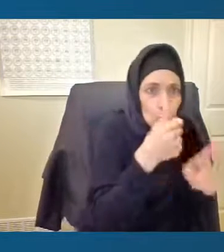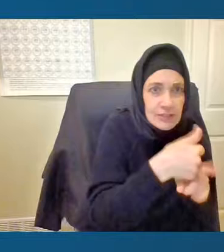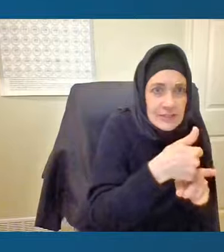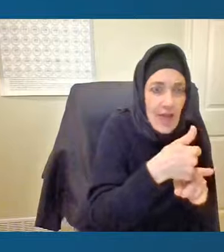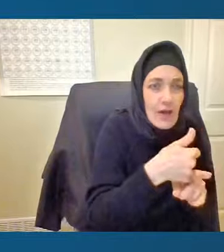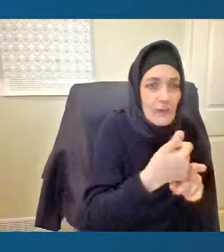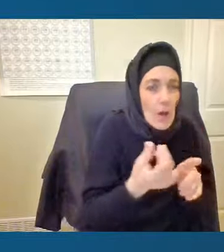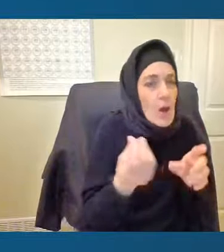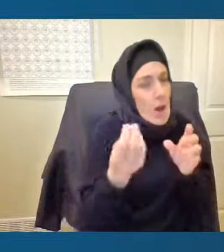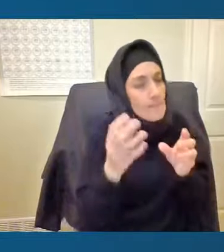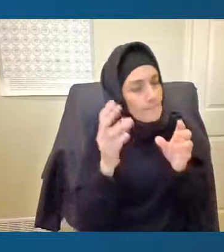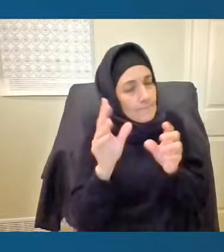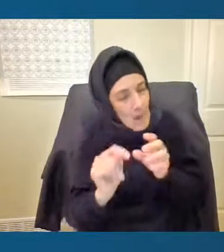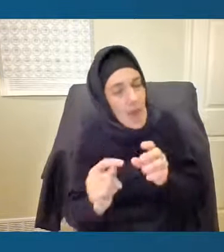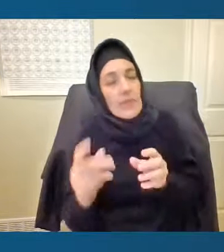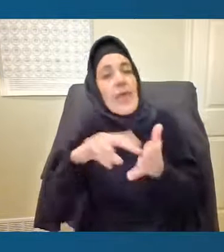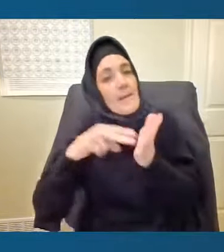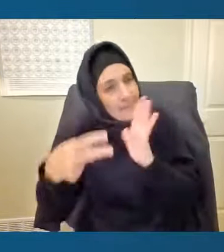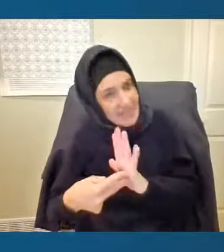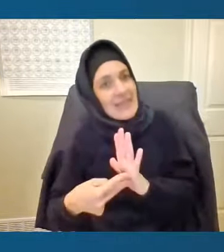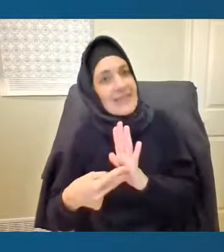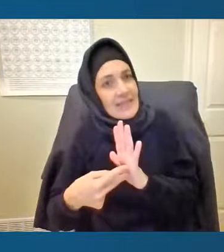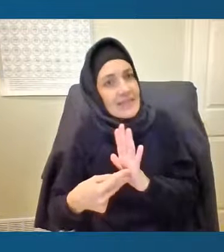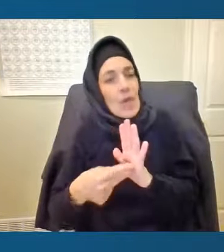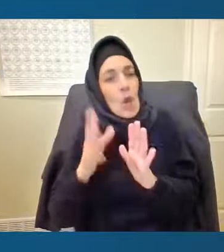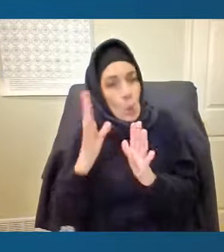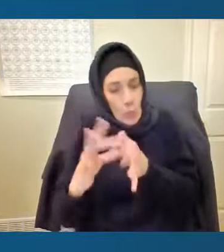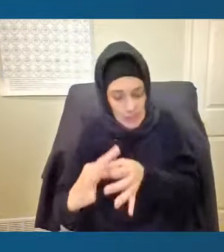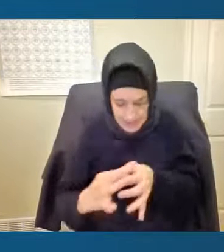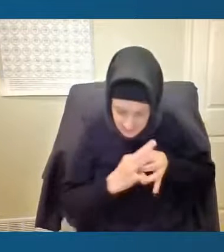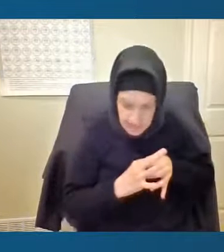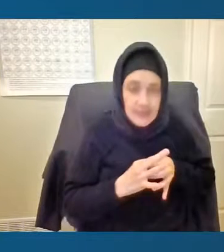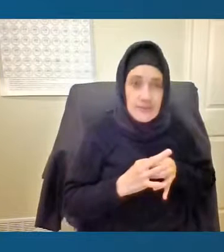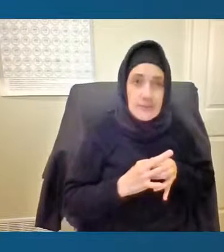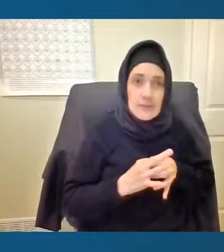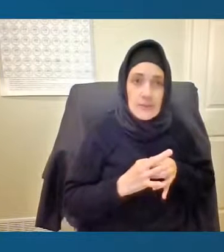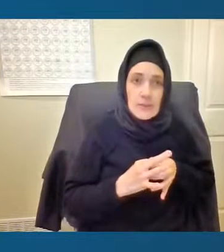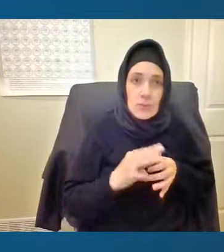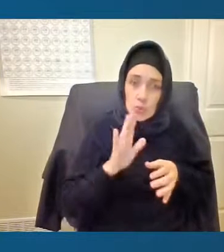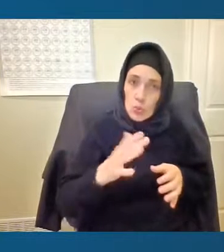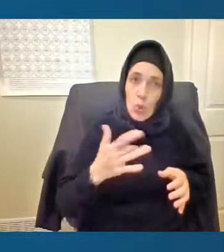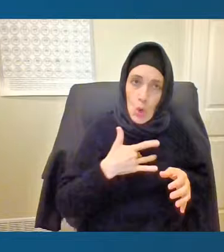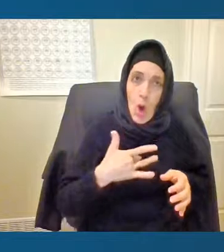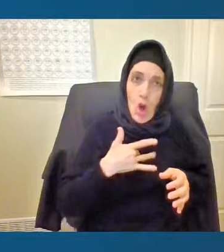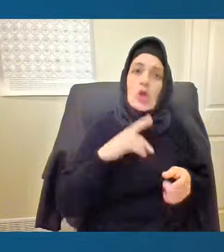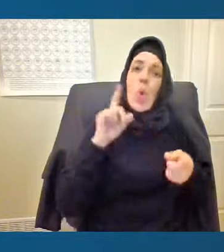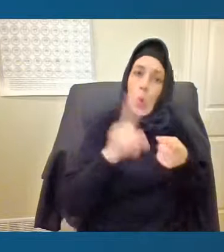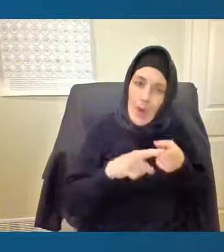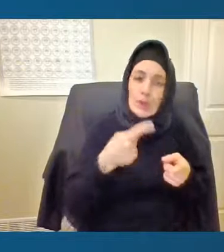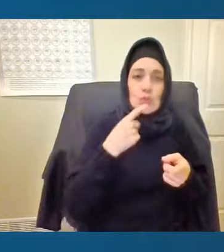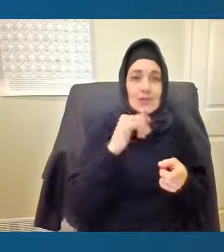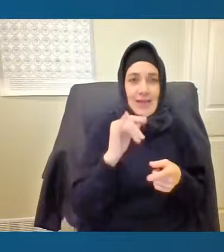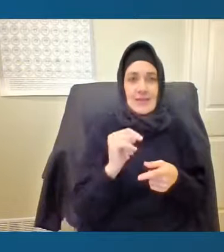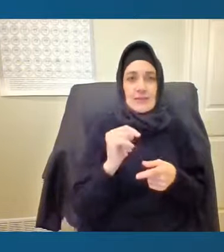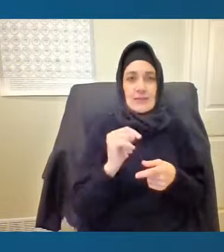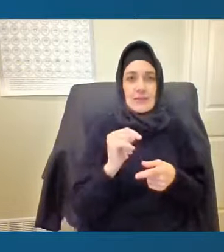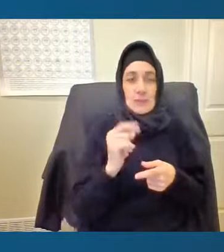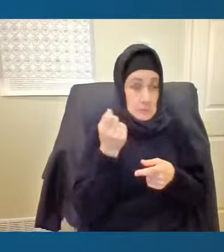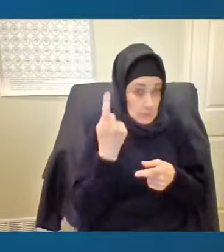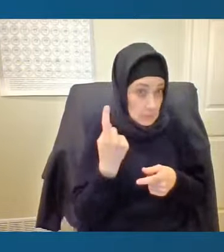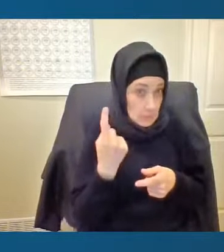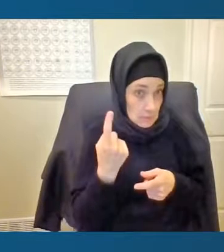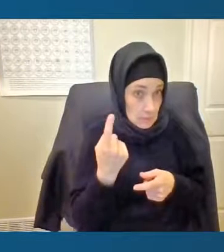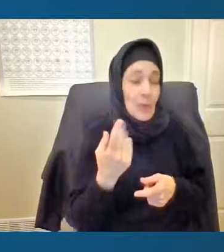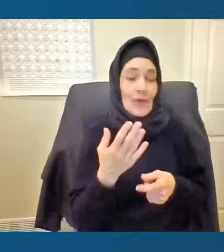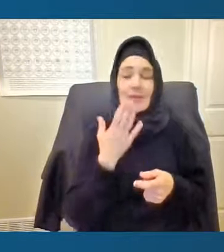meaning becomes ingrained in the heart with the reflection upon recitation. Did that make sense? You feel me? Alhamdulillah.